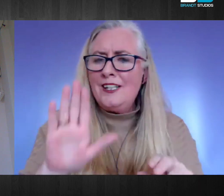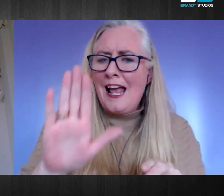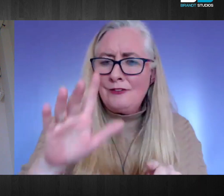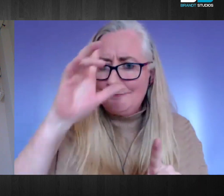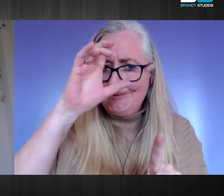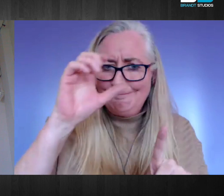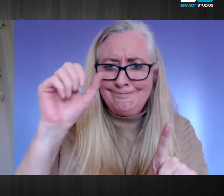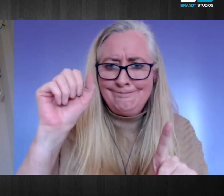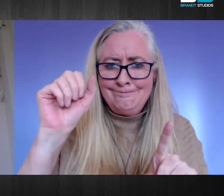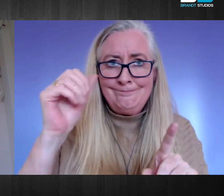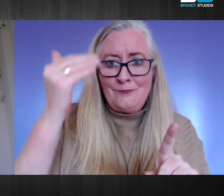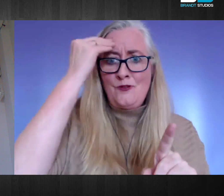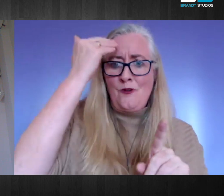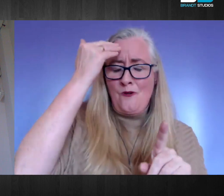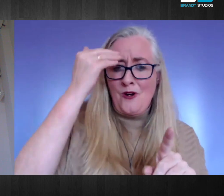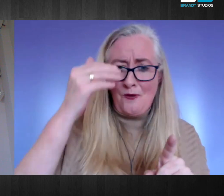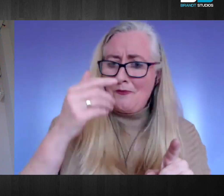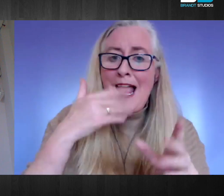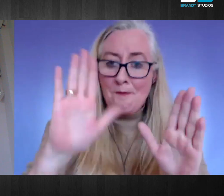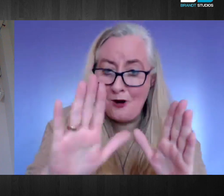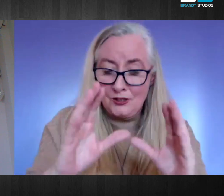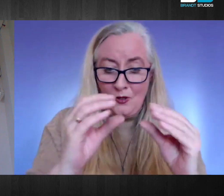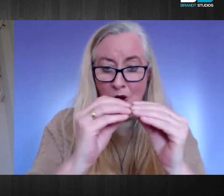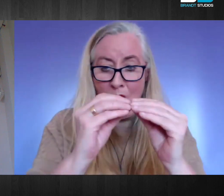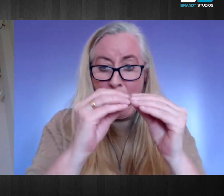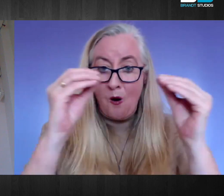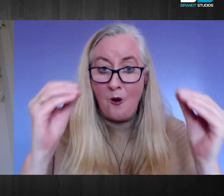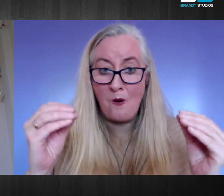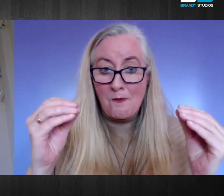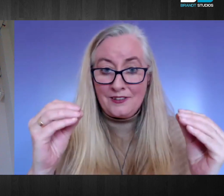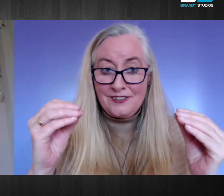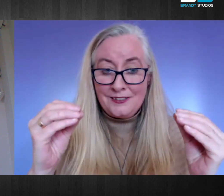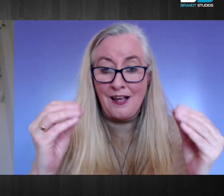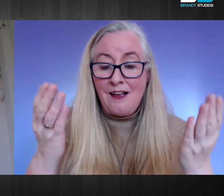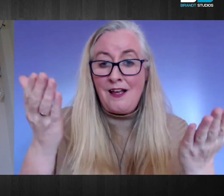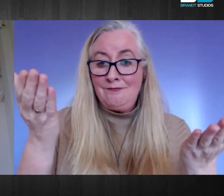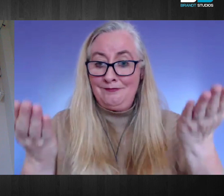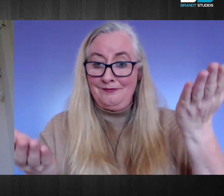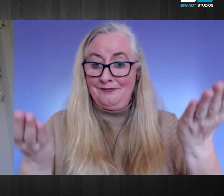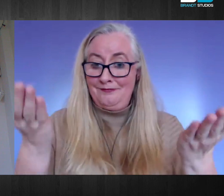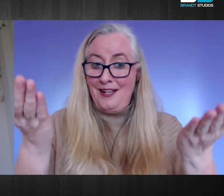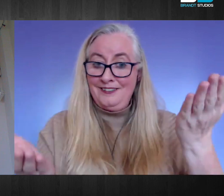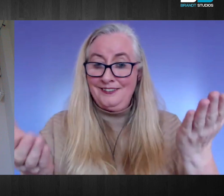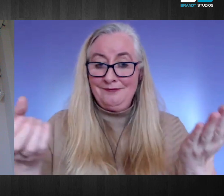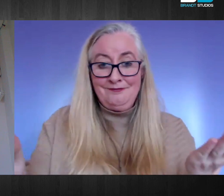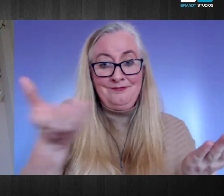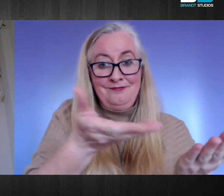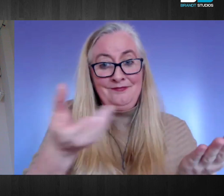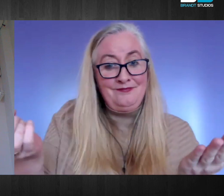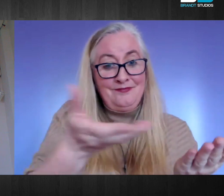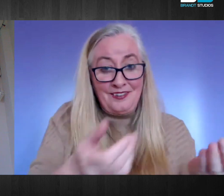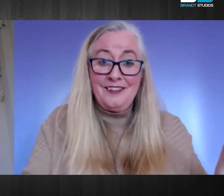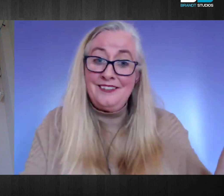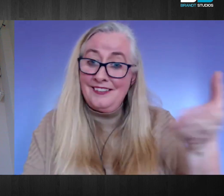contribute. It has to be open and it has to be unbiased. And because